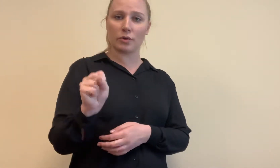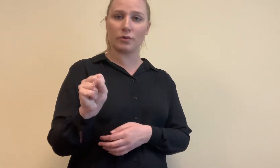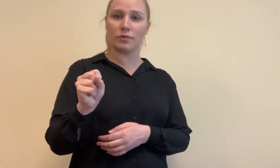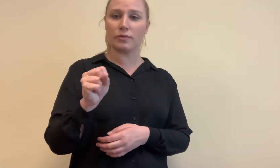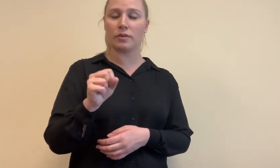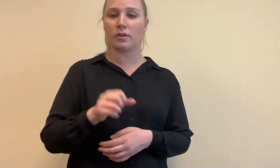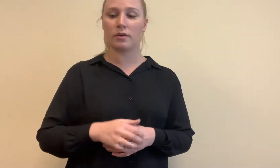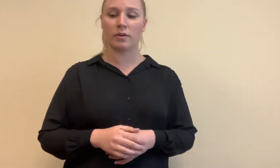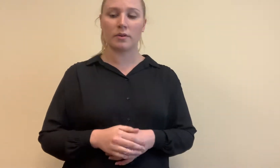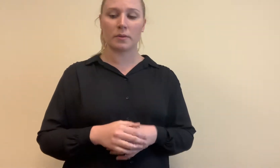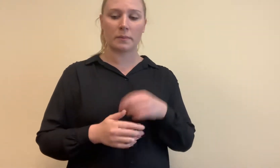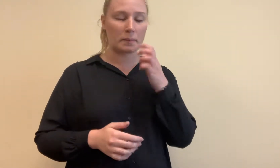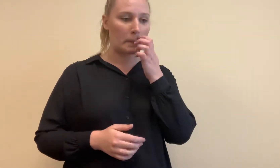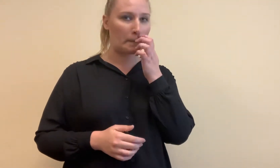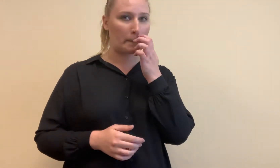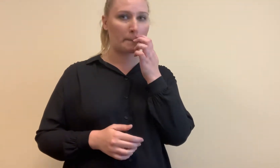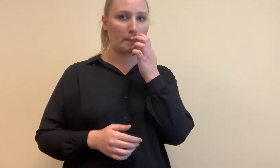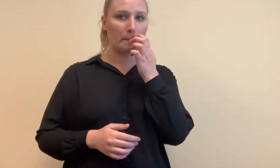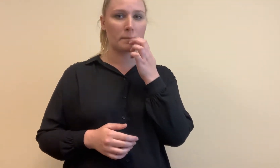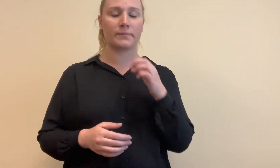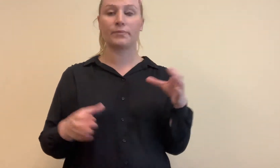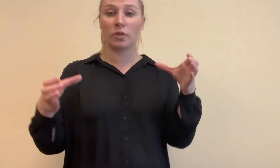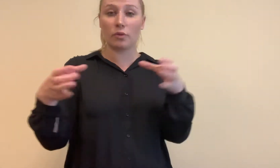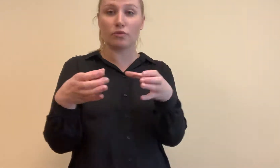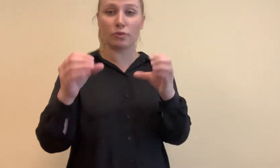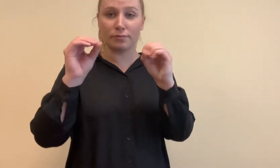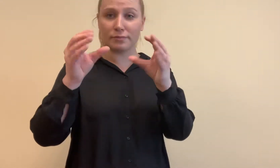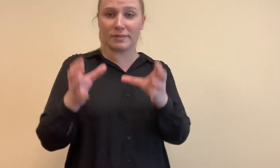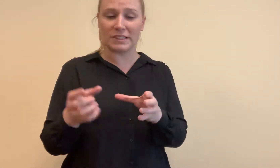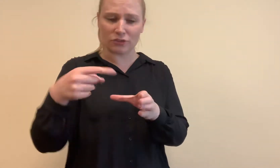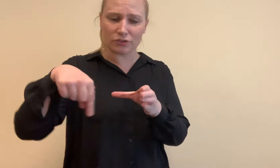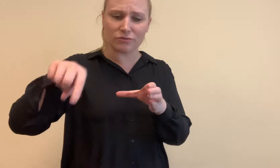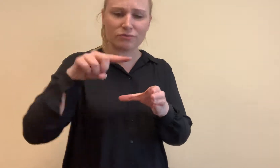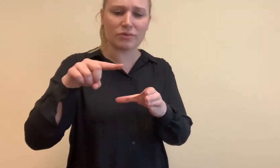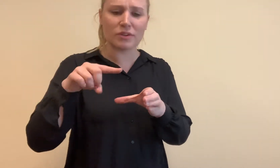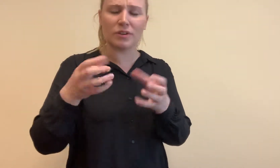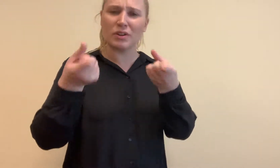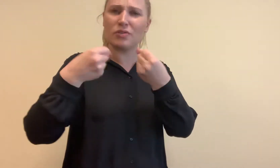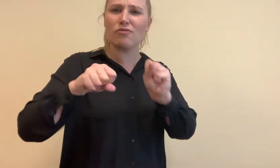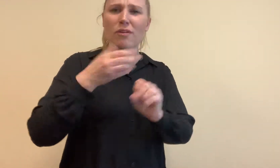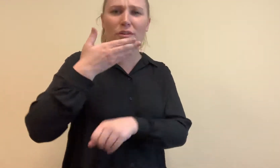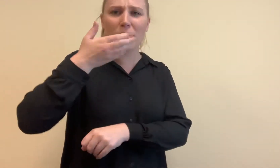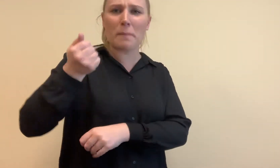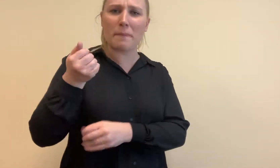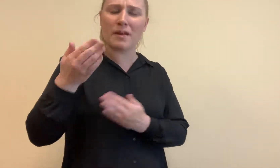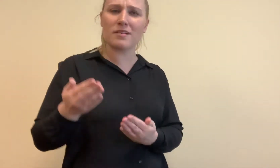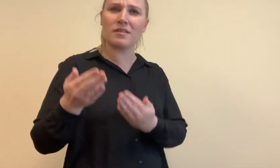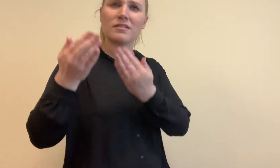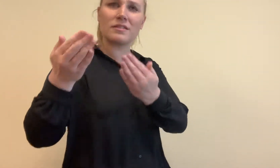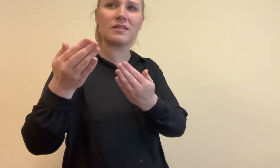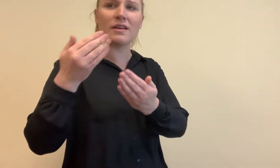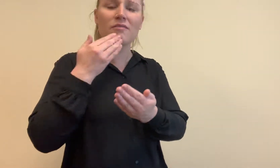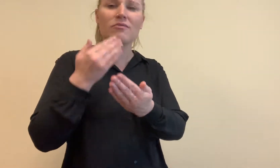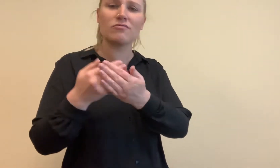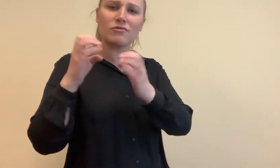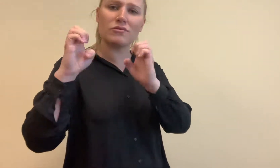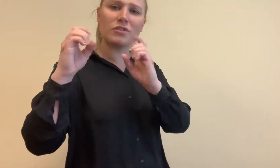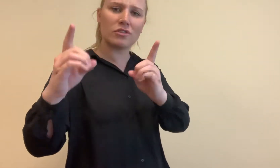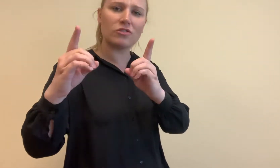really. There's just really a good group of people out there doing their level best to give our kids a good